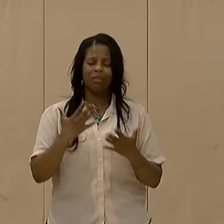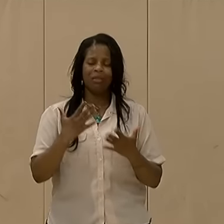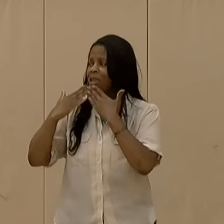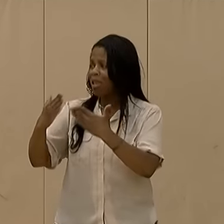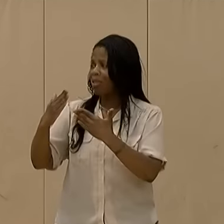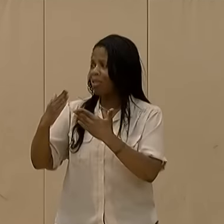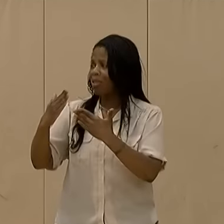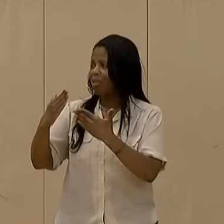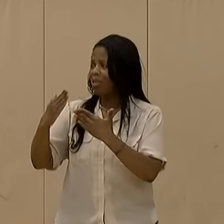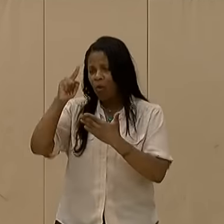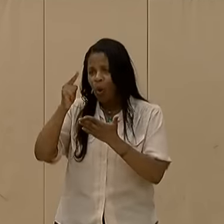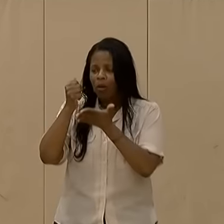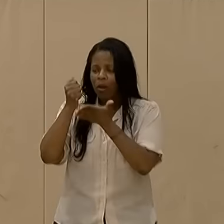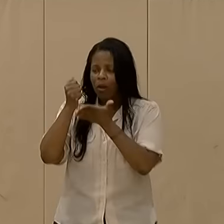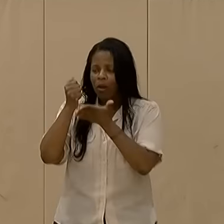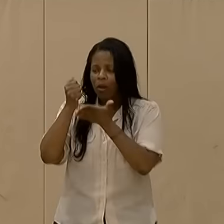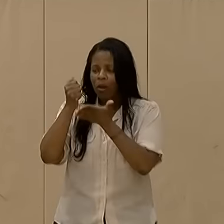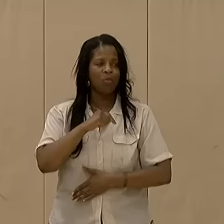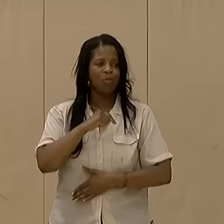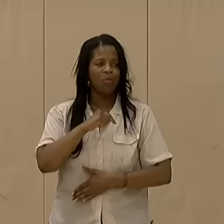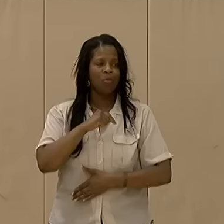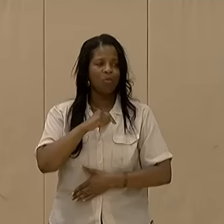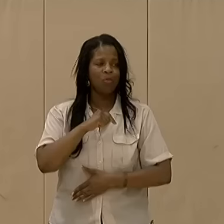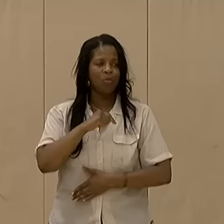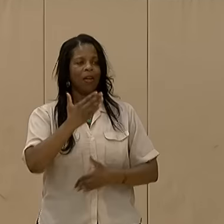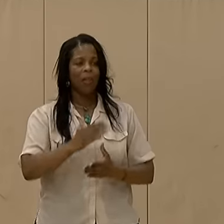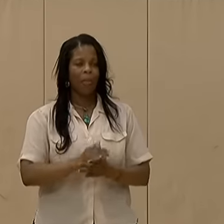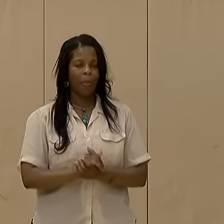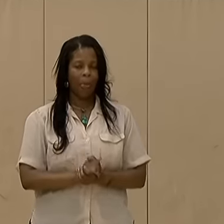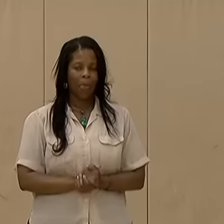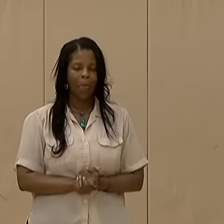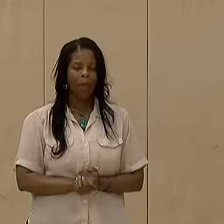too, because they're up here to help. Thank you.